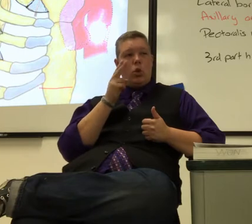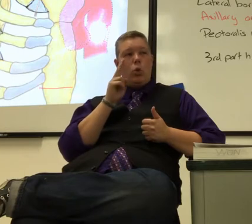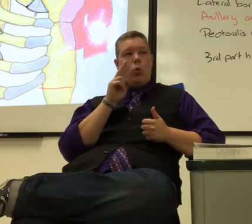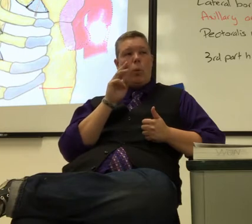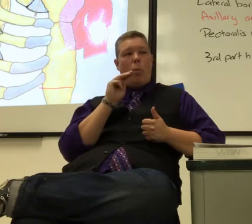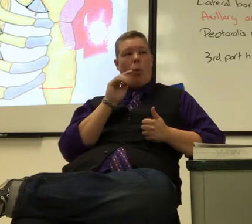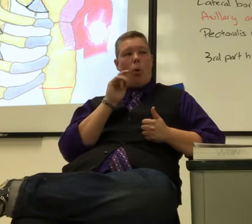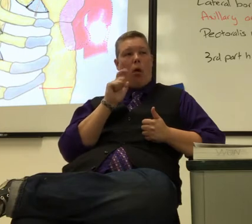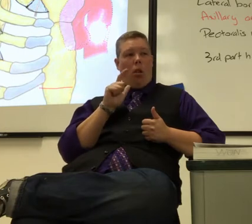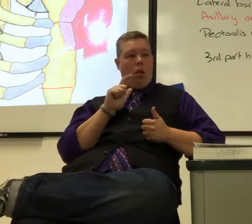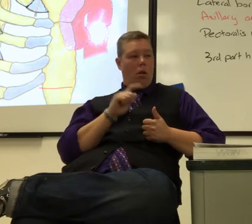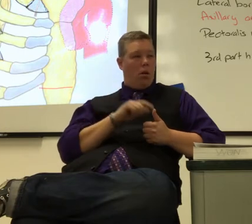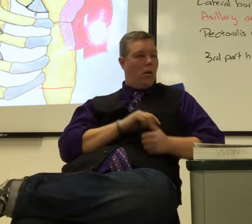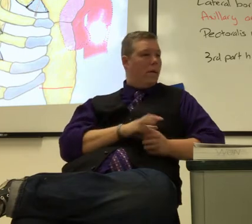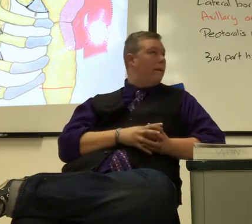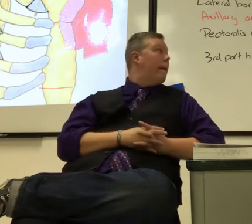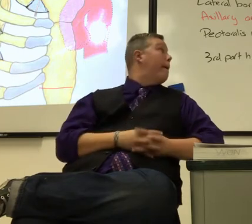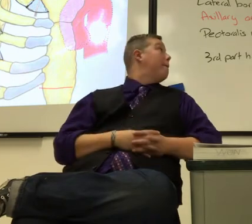Anterior,